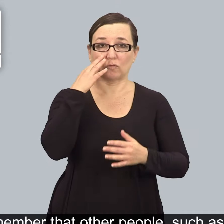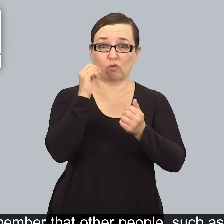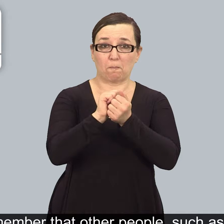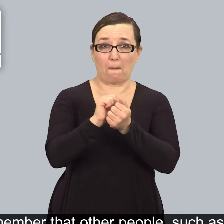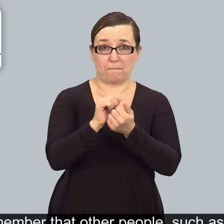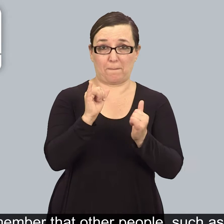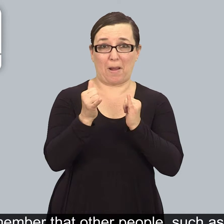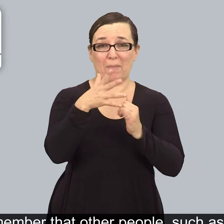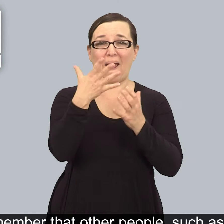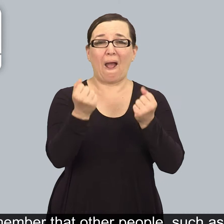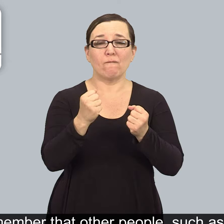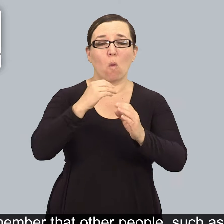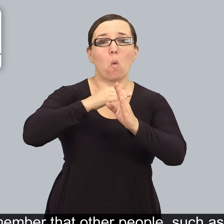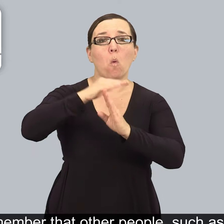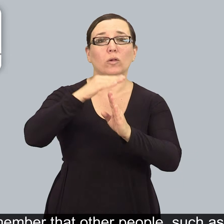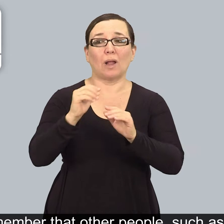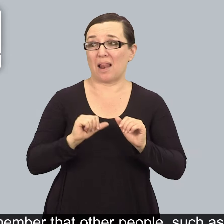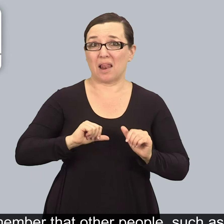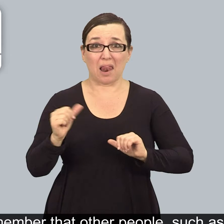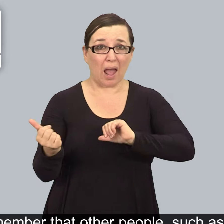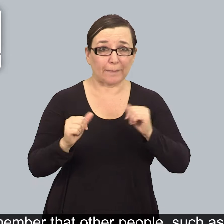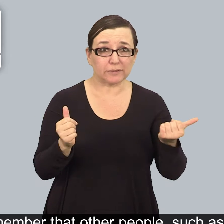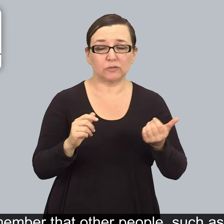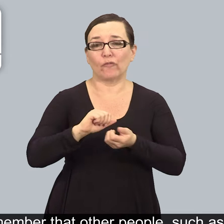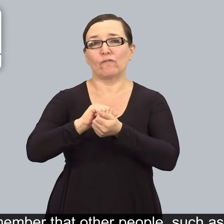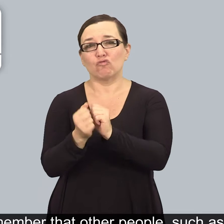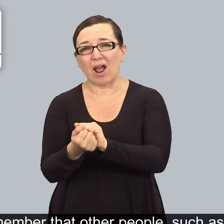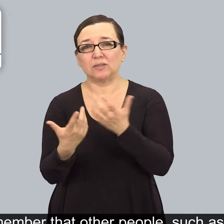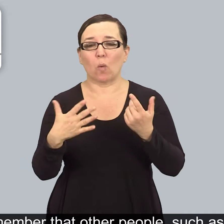Remember that other people, such as older neighbours, friends and family members,